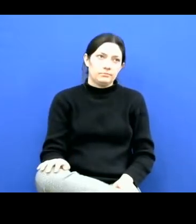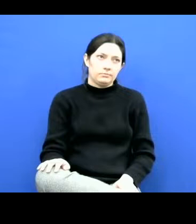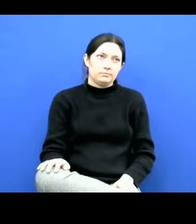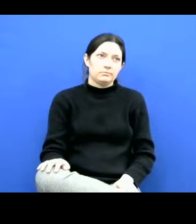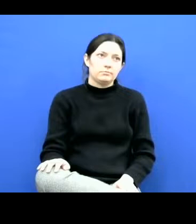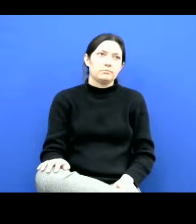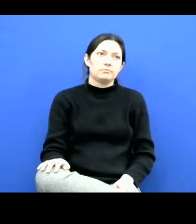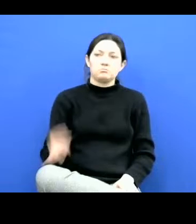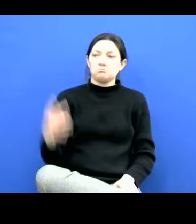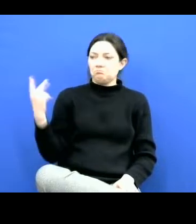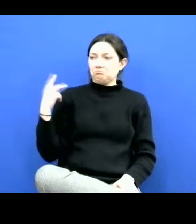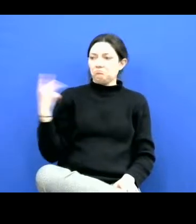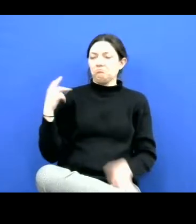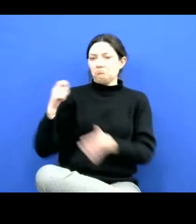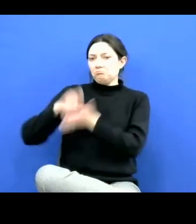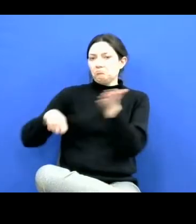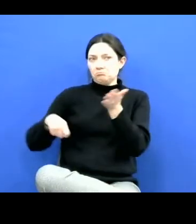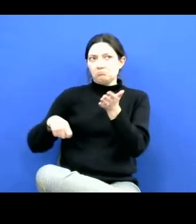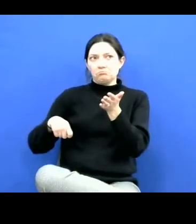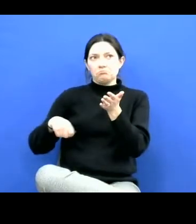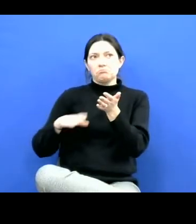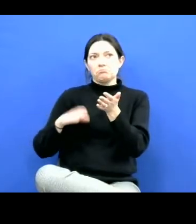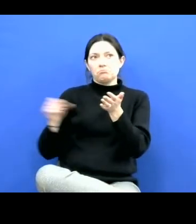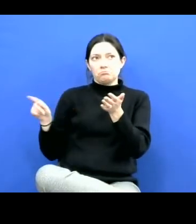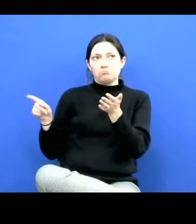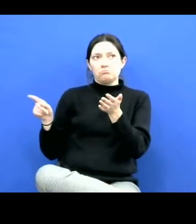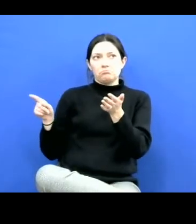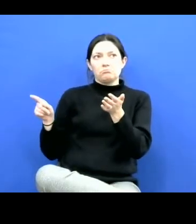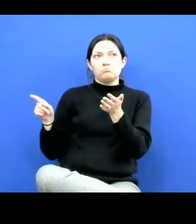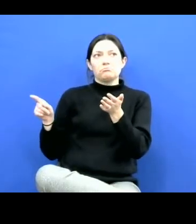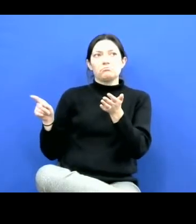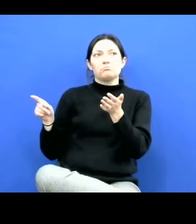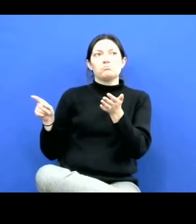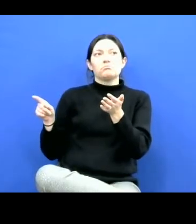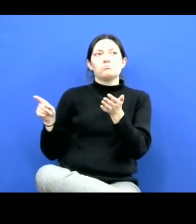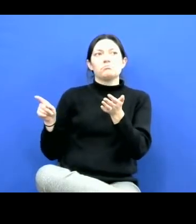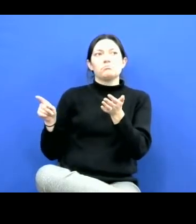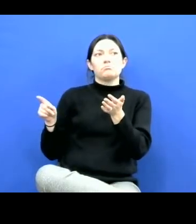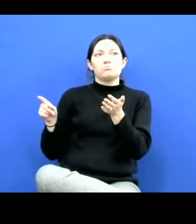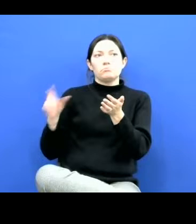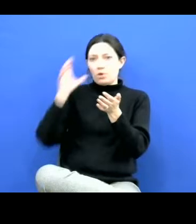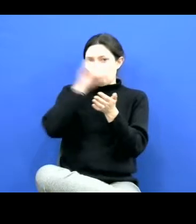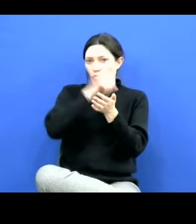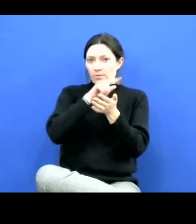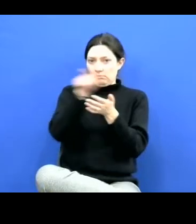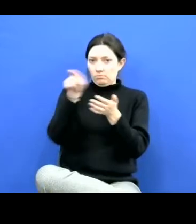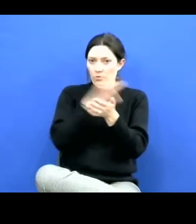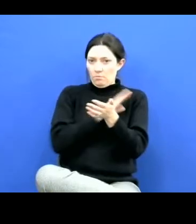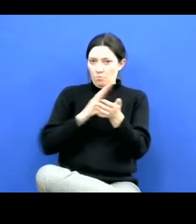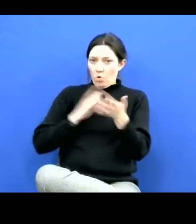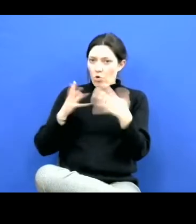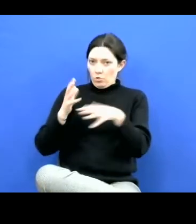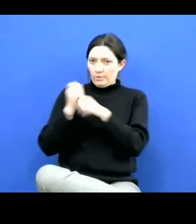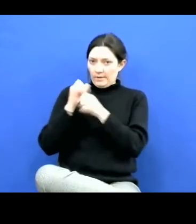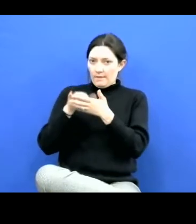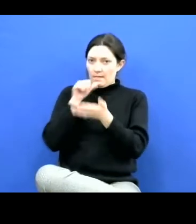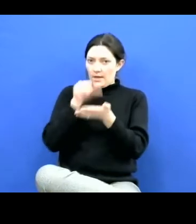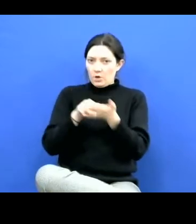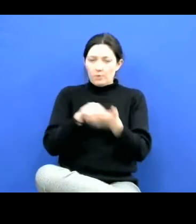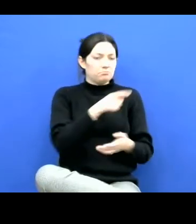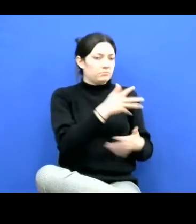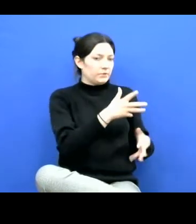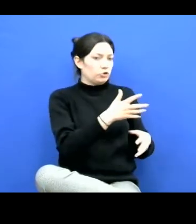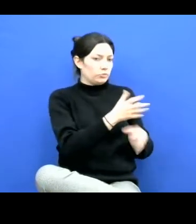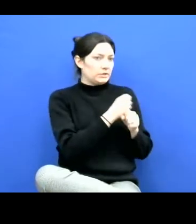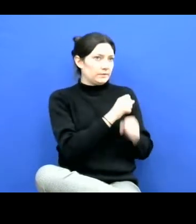from ourselves, Amy Stockton and Mo. I'm assuming that all the members received that letter. We did. Yep. Okay.